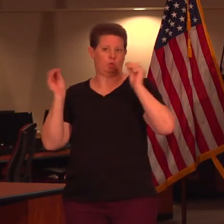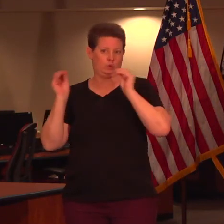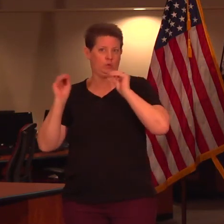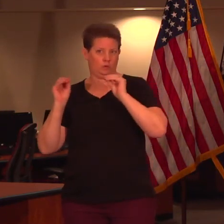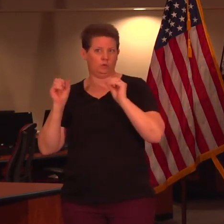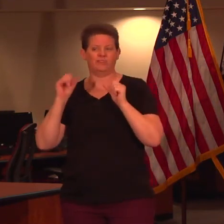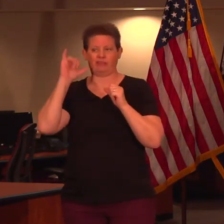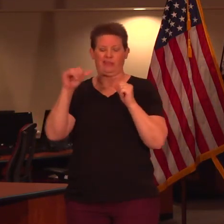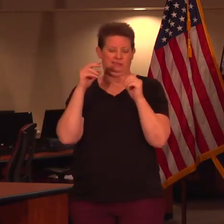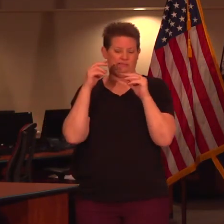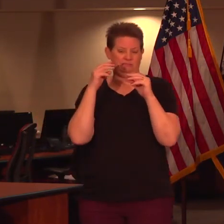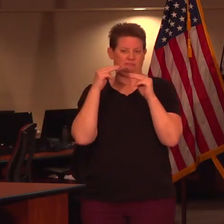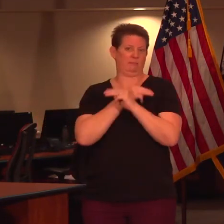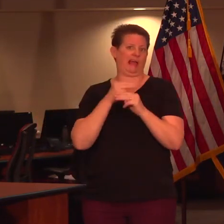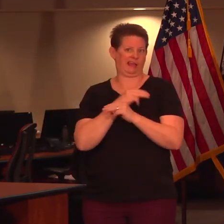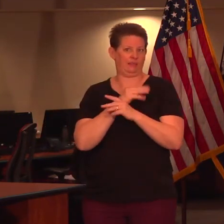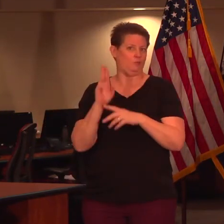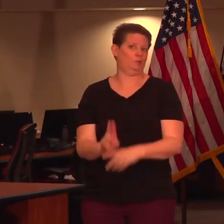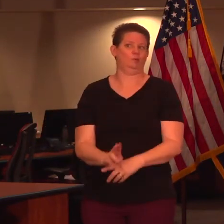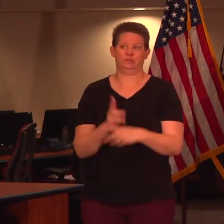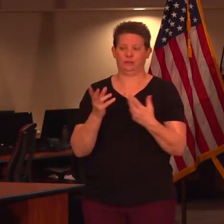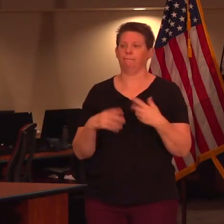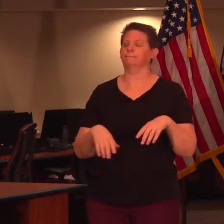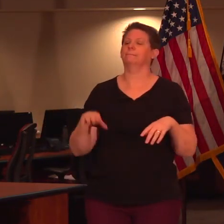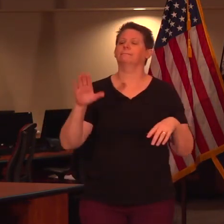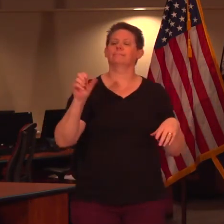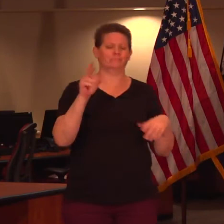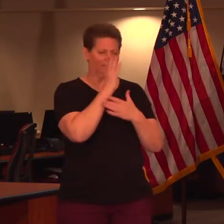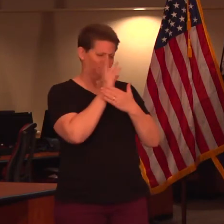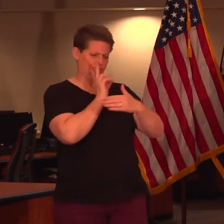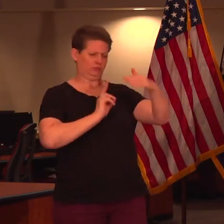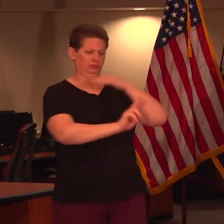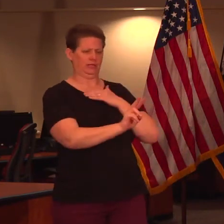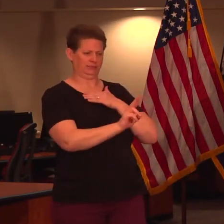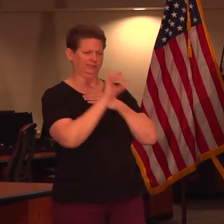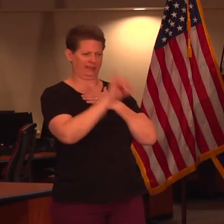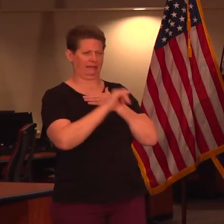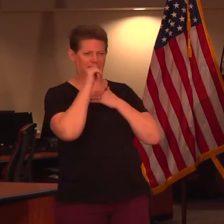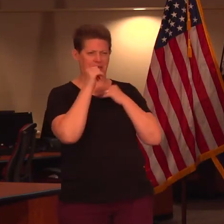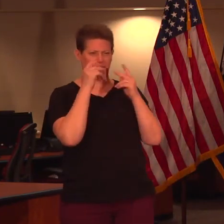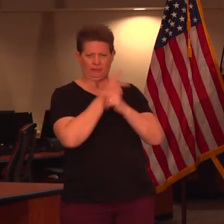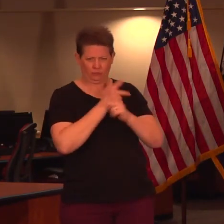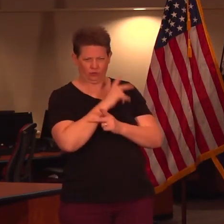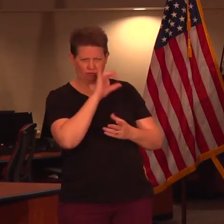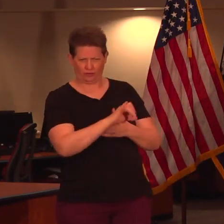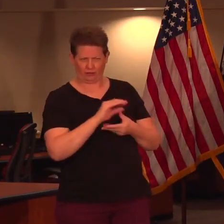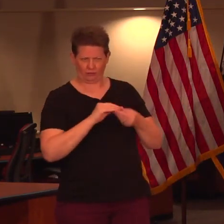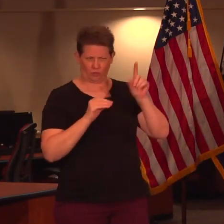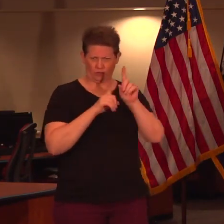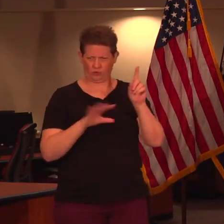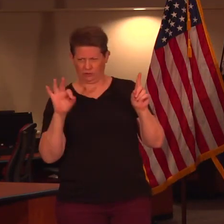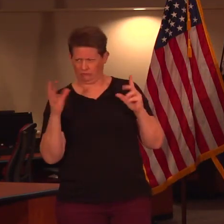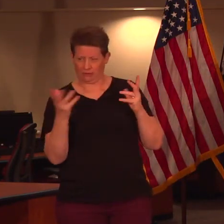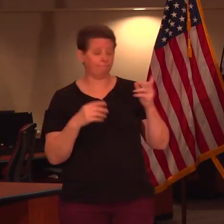the mathematical equation, basically, that's used. In some of the projections, it doesn't actually equal up to that. So